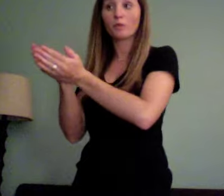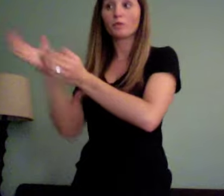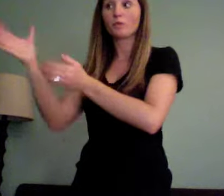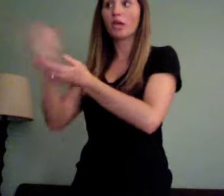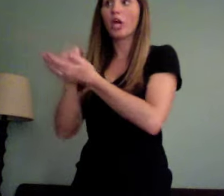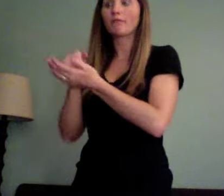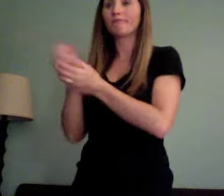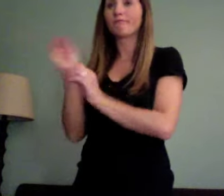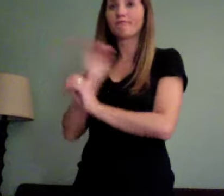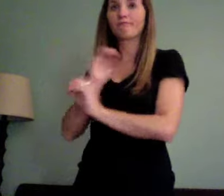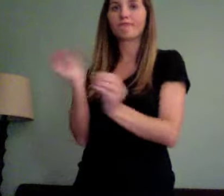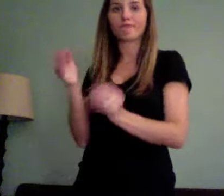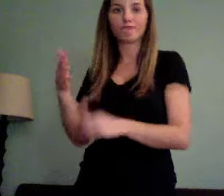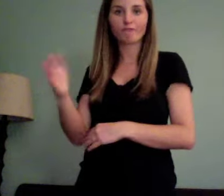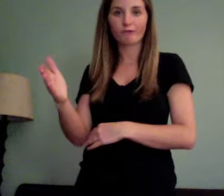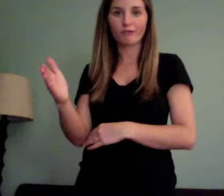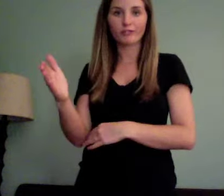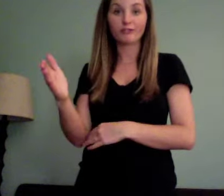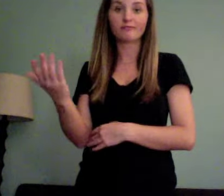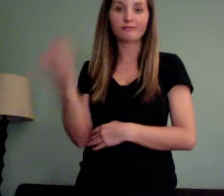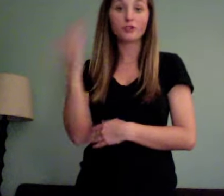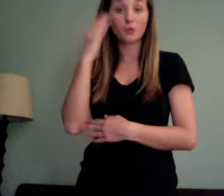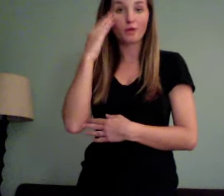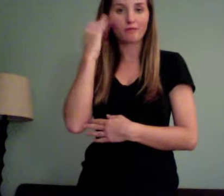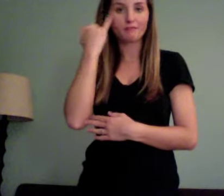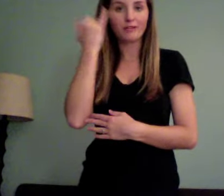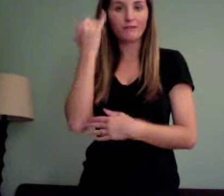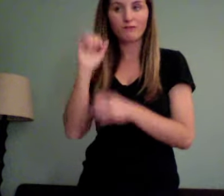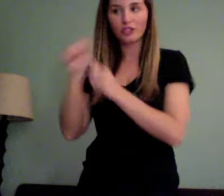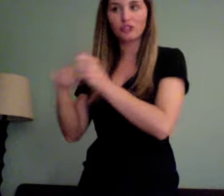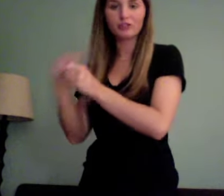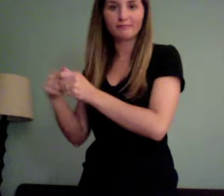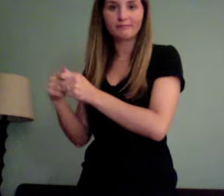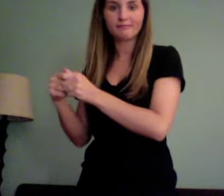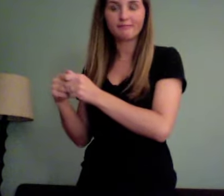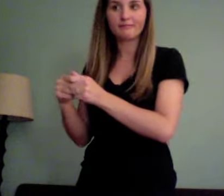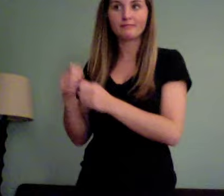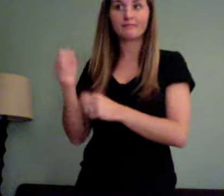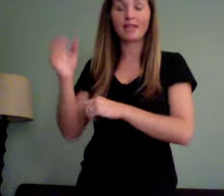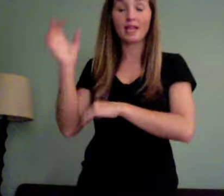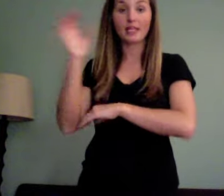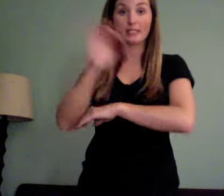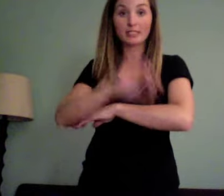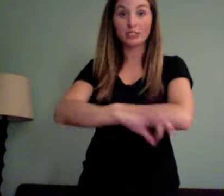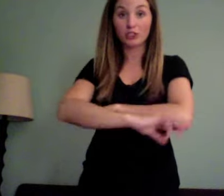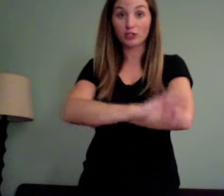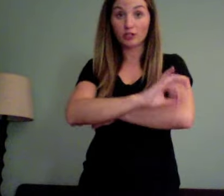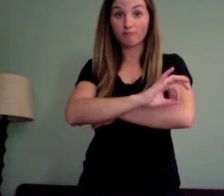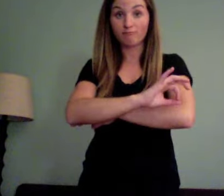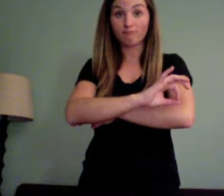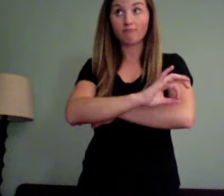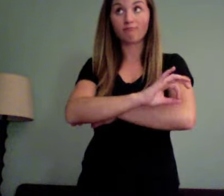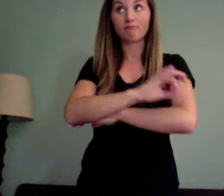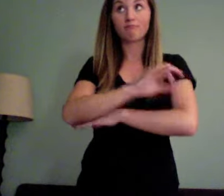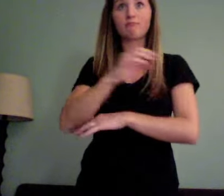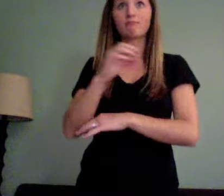of fishermen in the room. Verse four. At dawn, Jesus was standing on the beach. Remember, these guys are in the boat, but Jesus